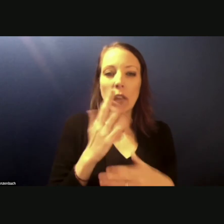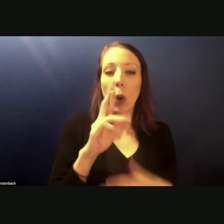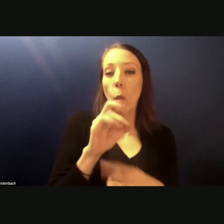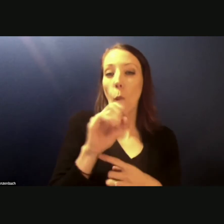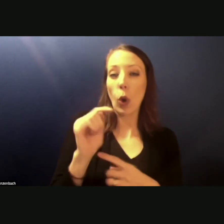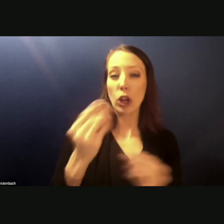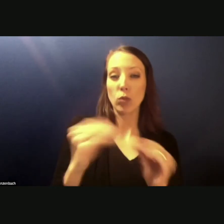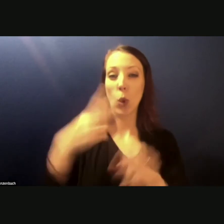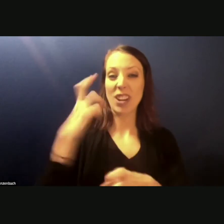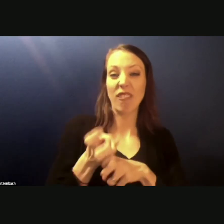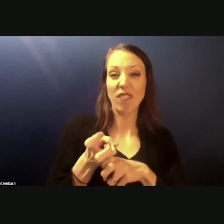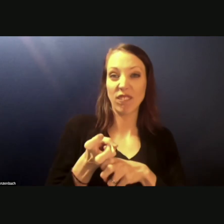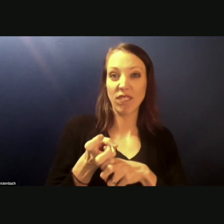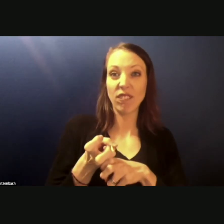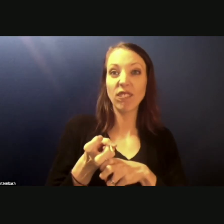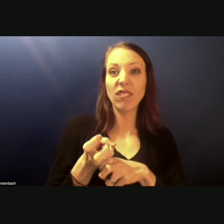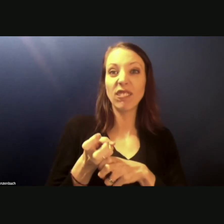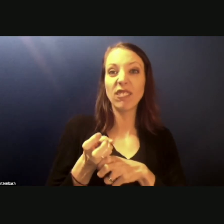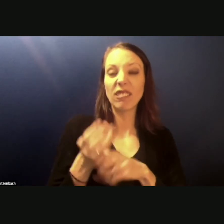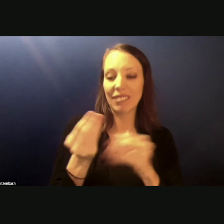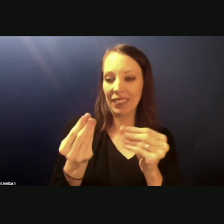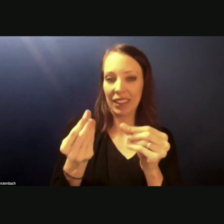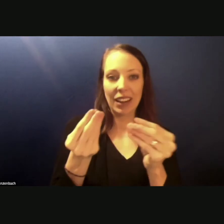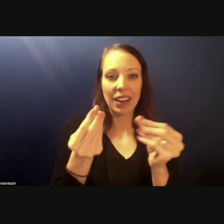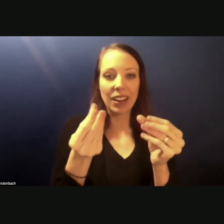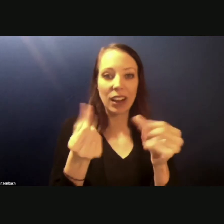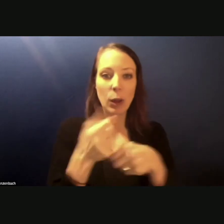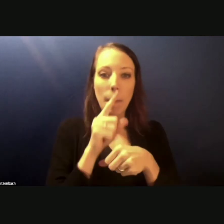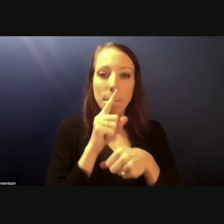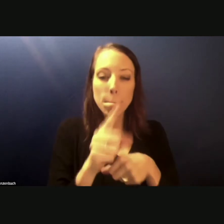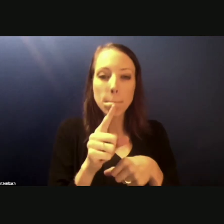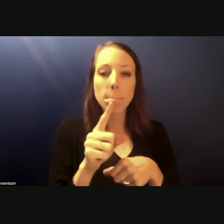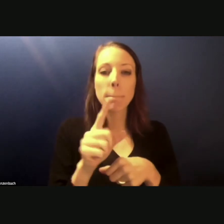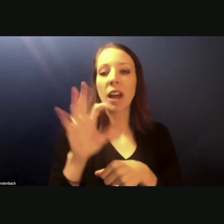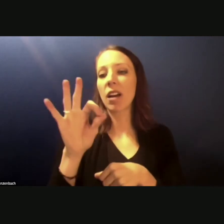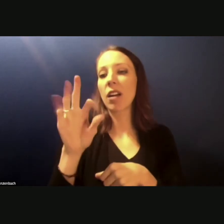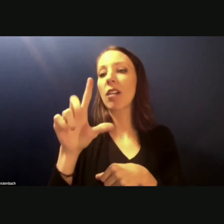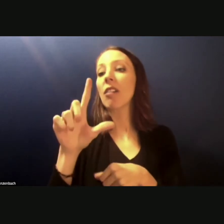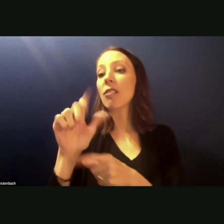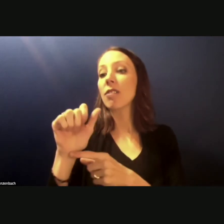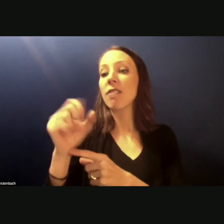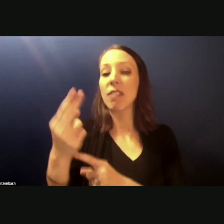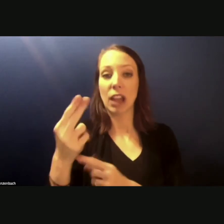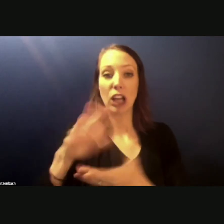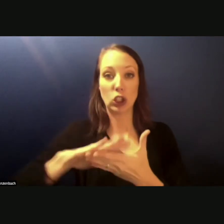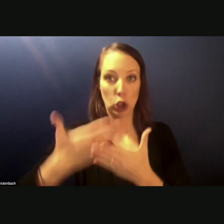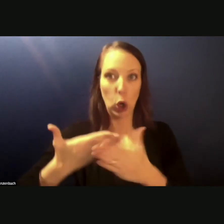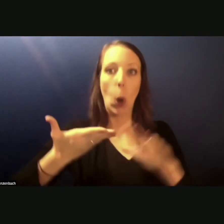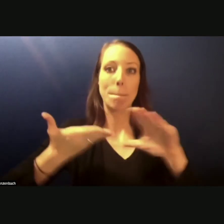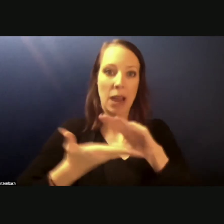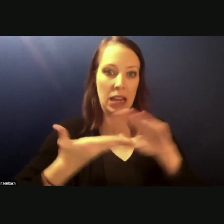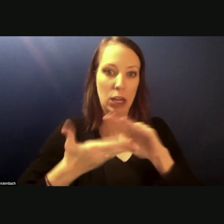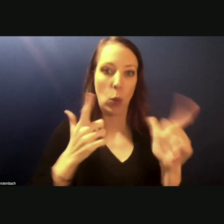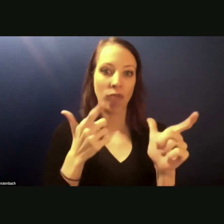want them to just kind of steam them a little bit, or flash cook them, or flash bake them, or something like that, to kind of